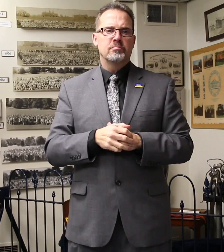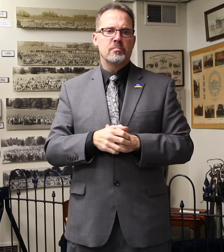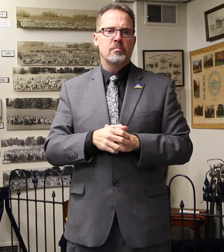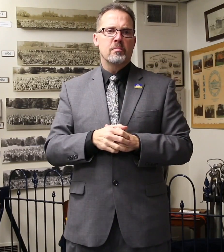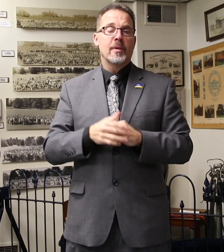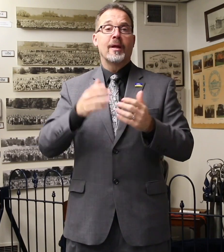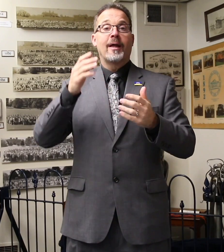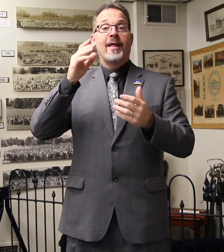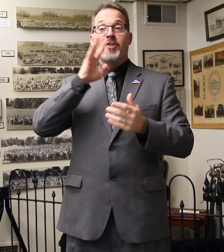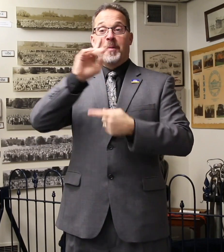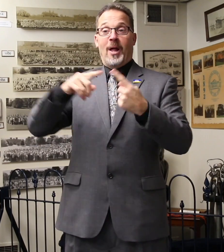students' improvement in the future.